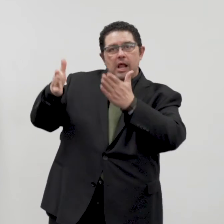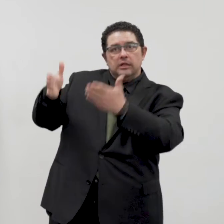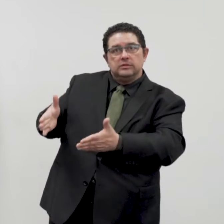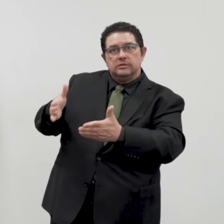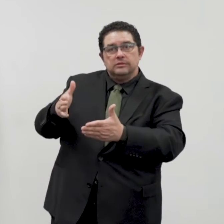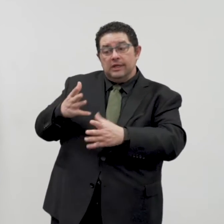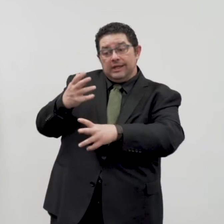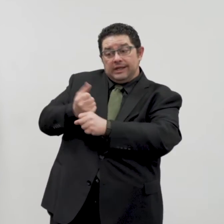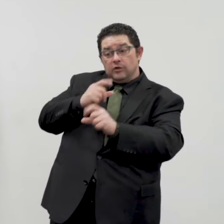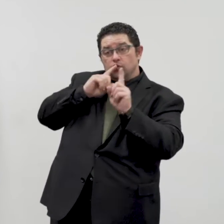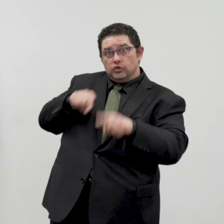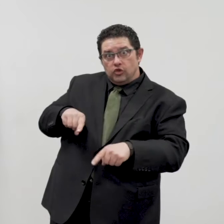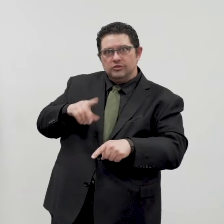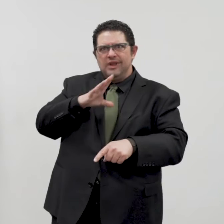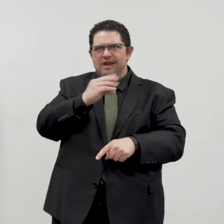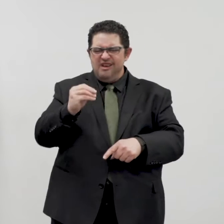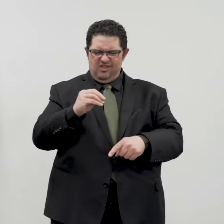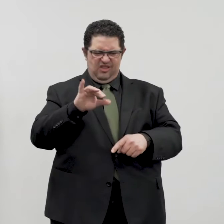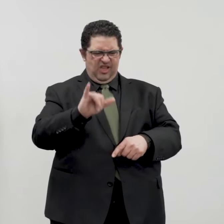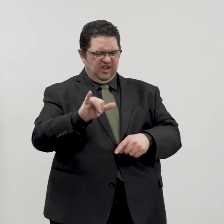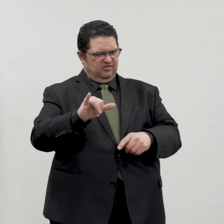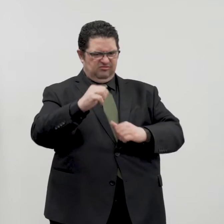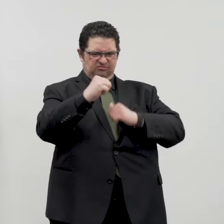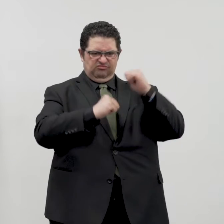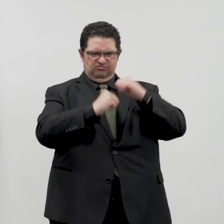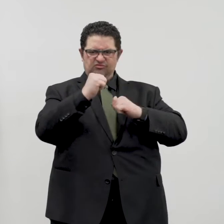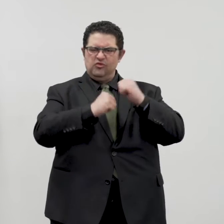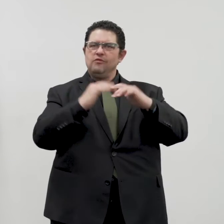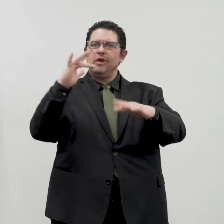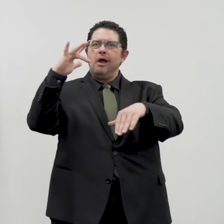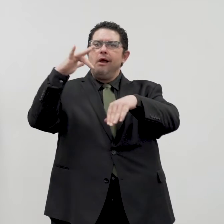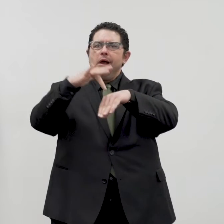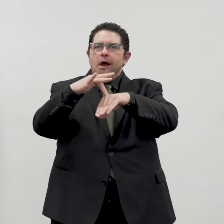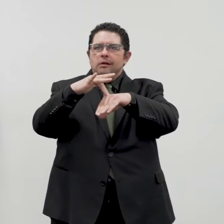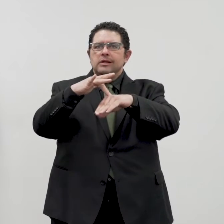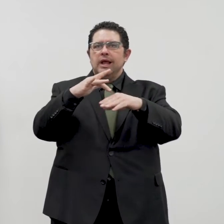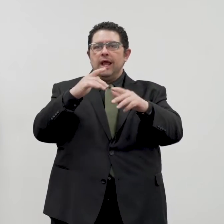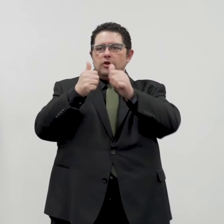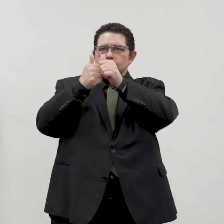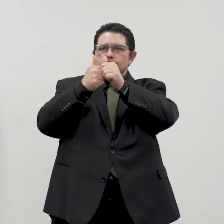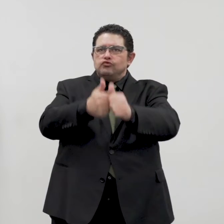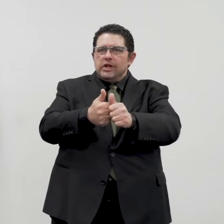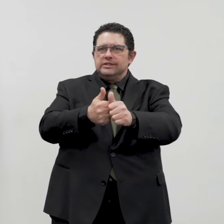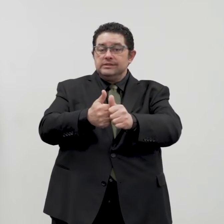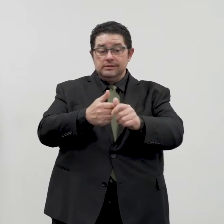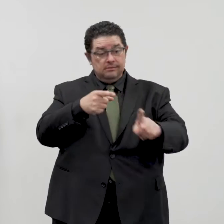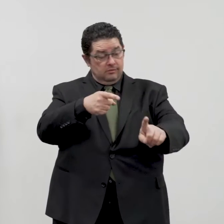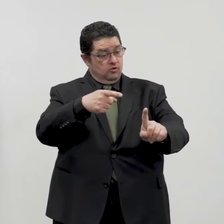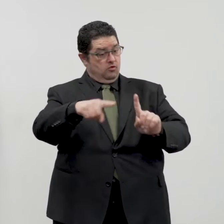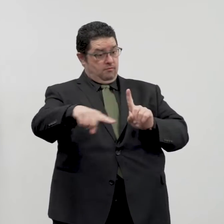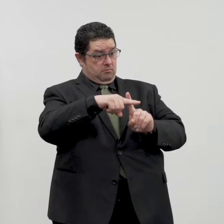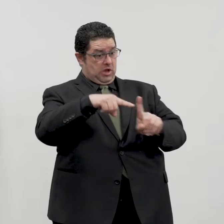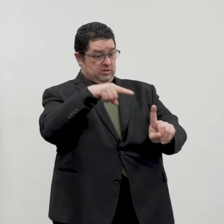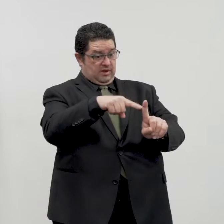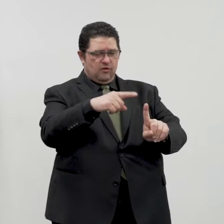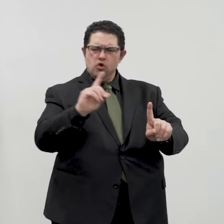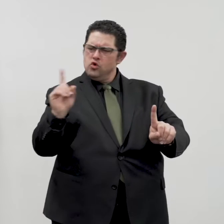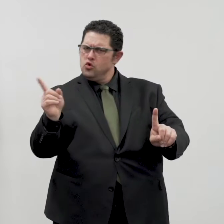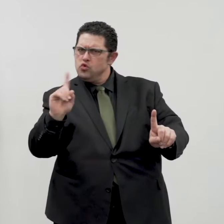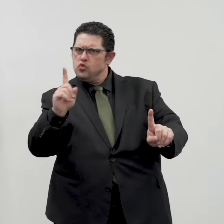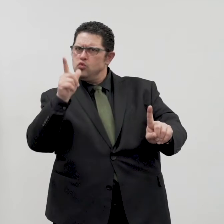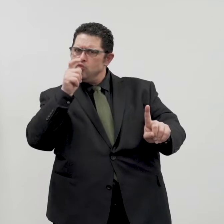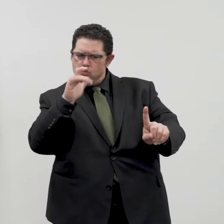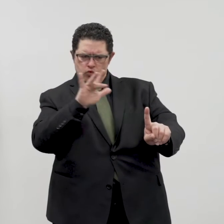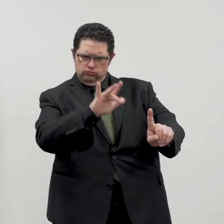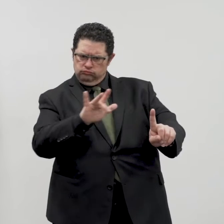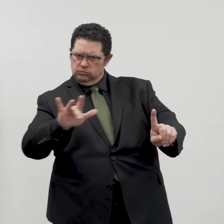and then also the infrastructure of contact tracing. We need a massive contact tracing group in